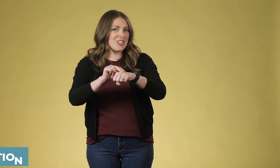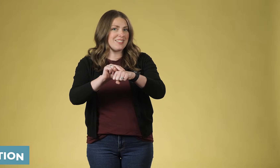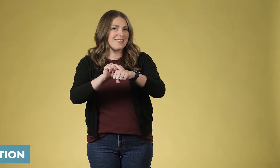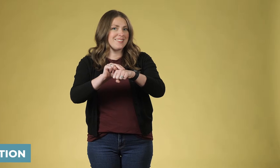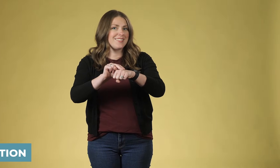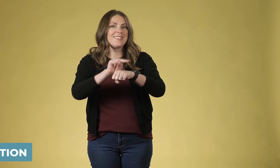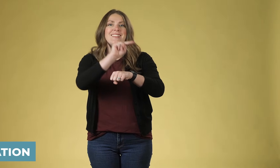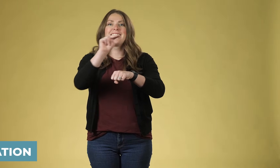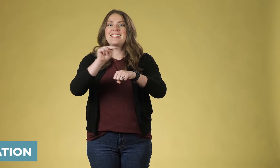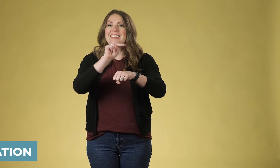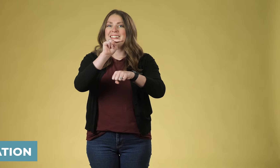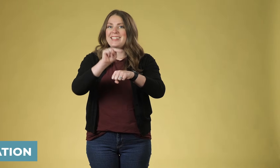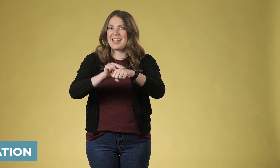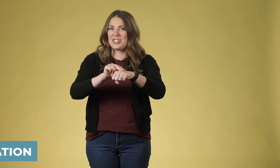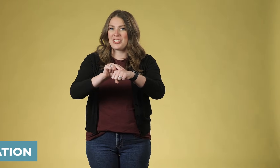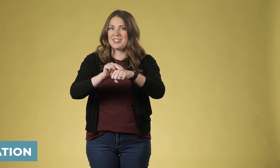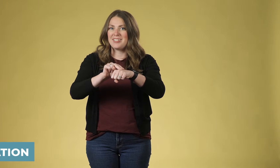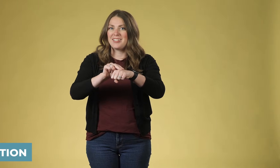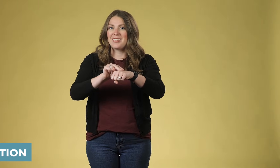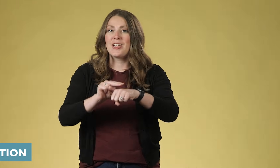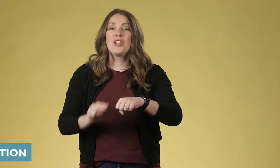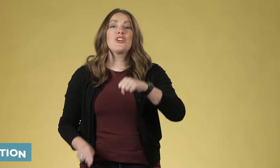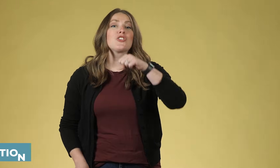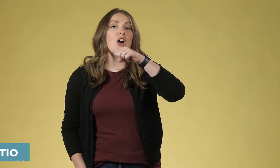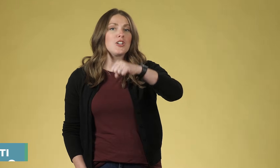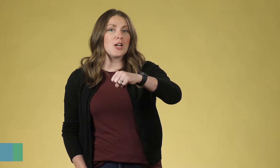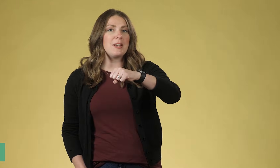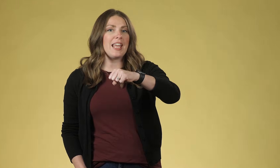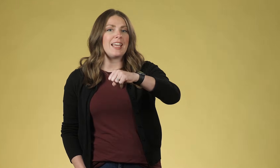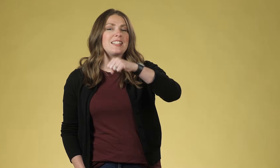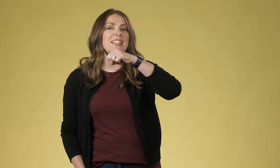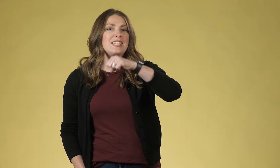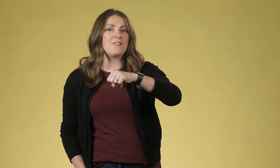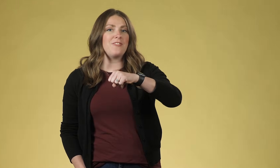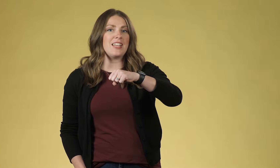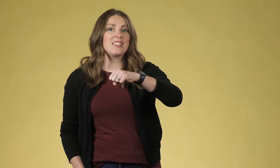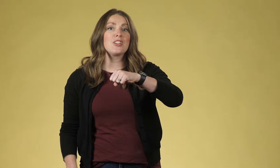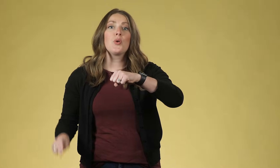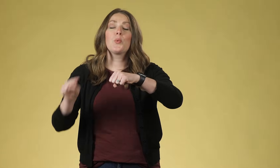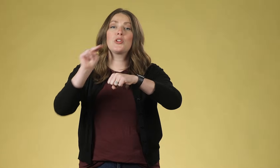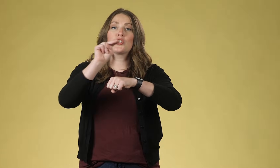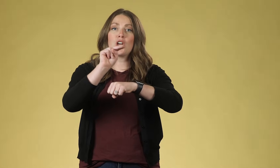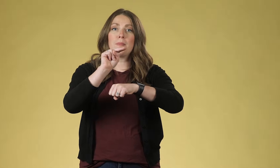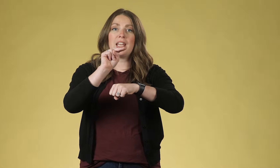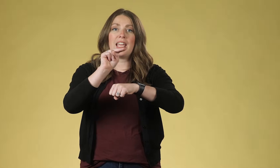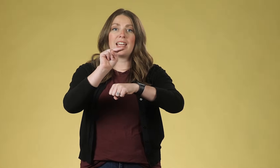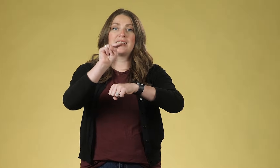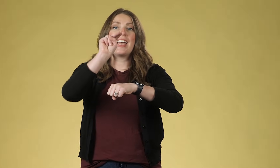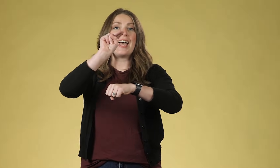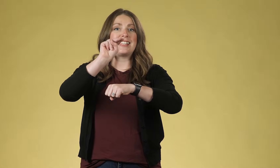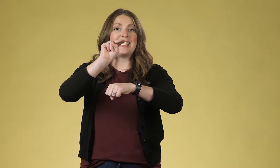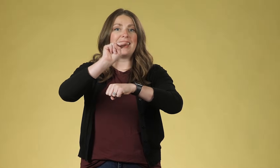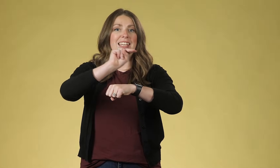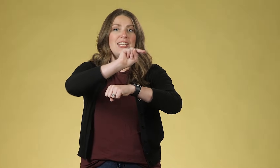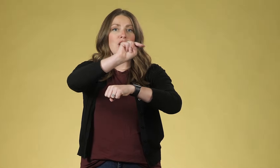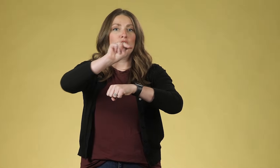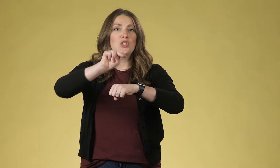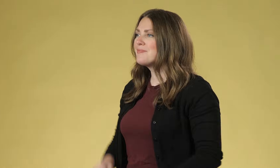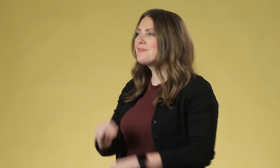Nation. Nation. Your non-dominant hand is a fist with your dominant hand as an in,